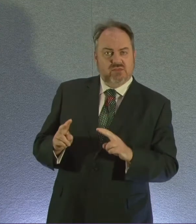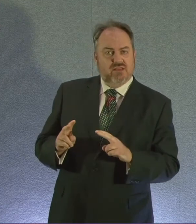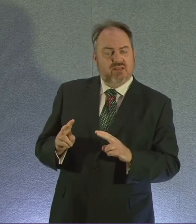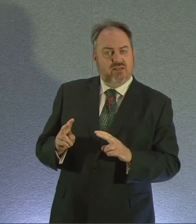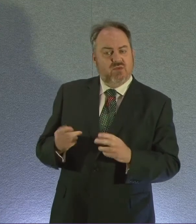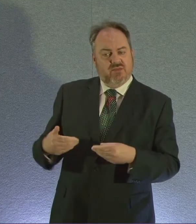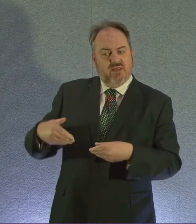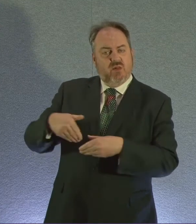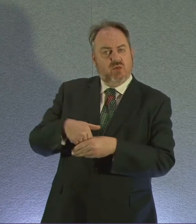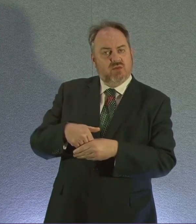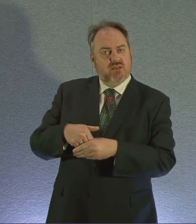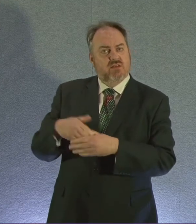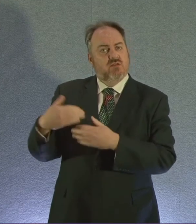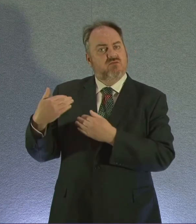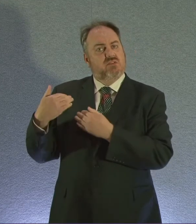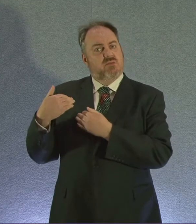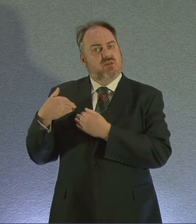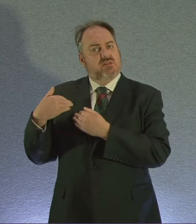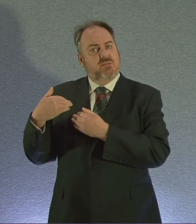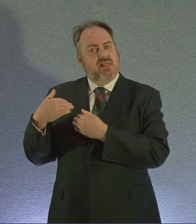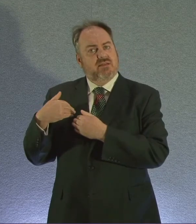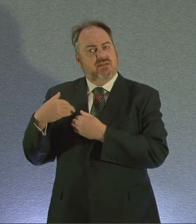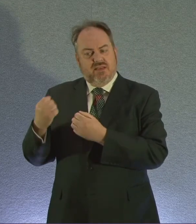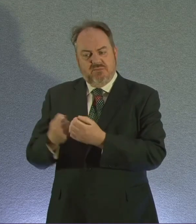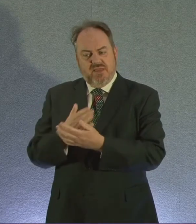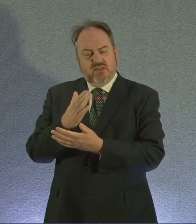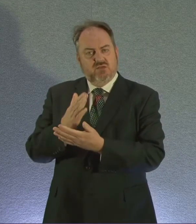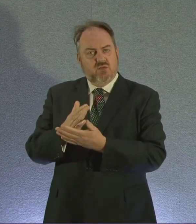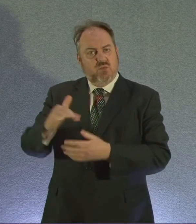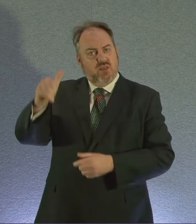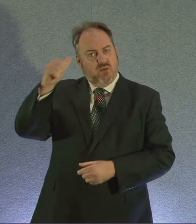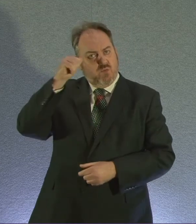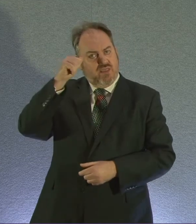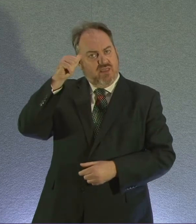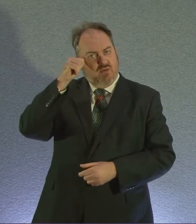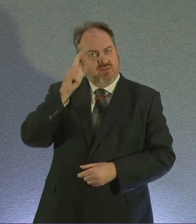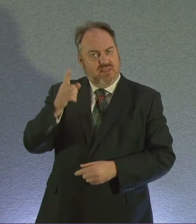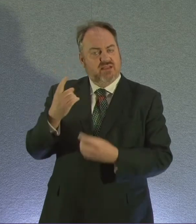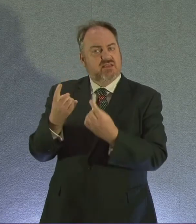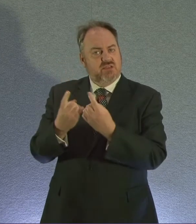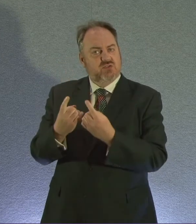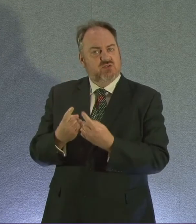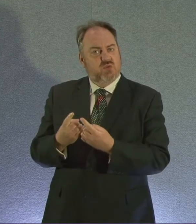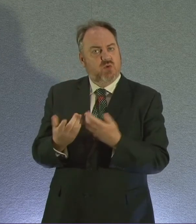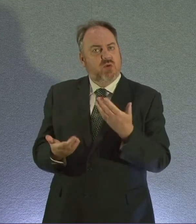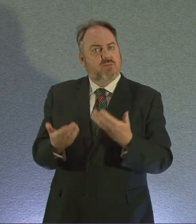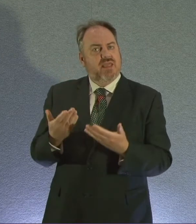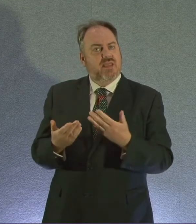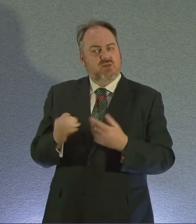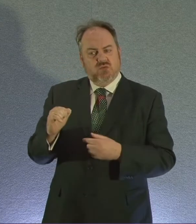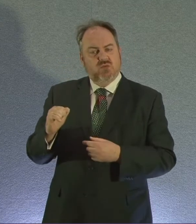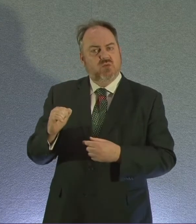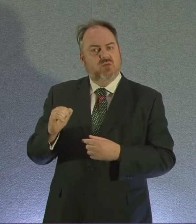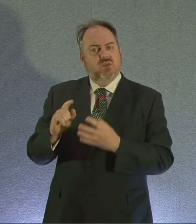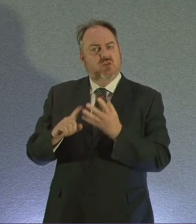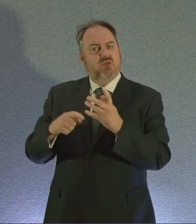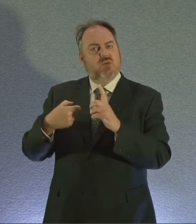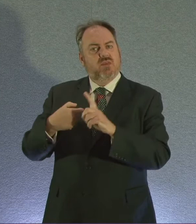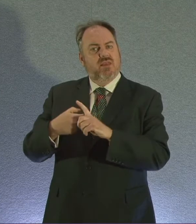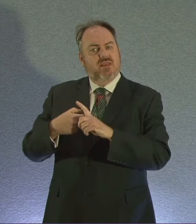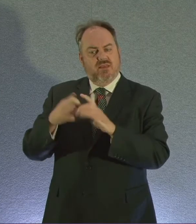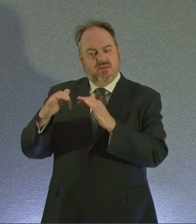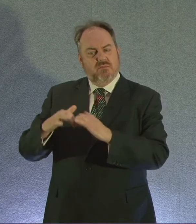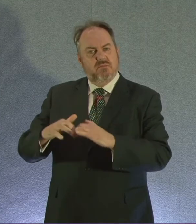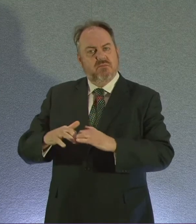accountability to a far greater level than was in the bill that went through Westminster, and that was important.